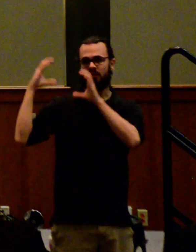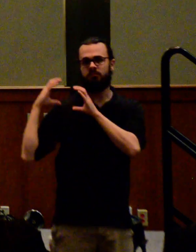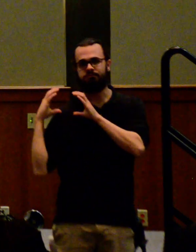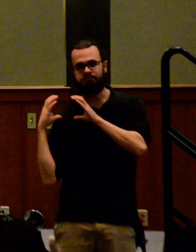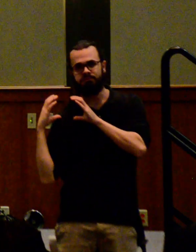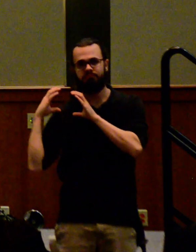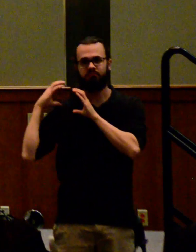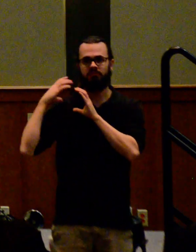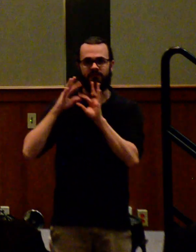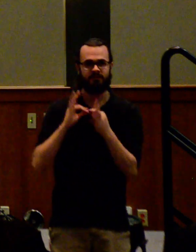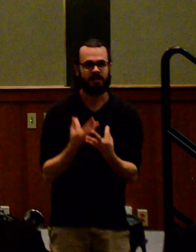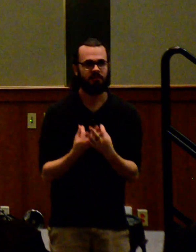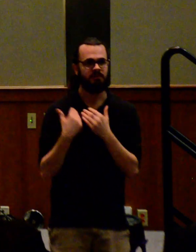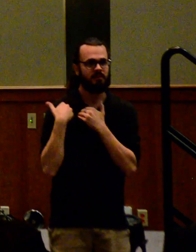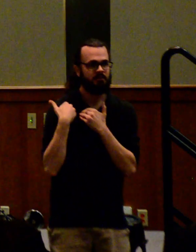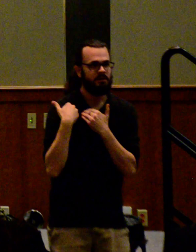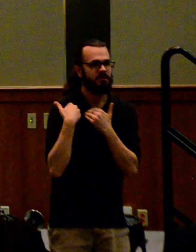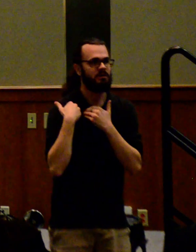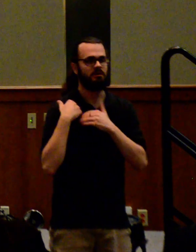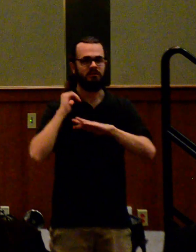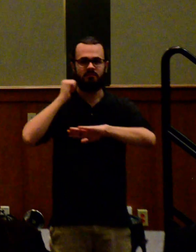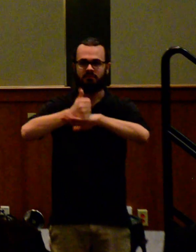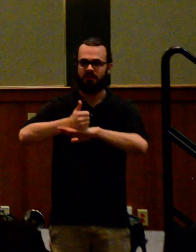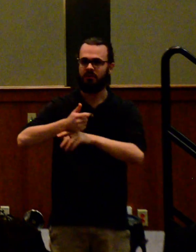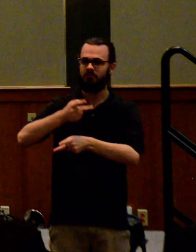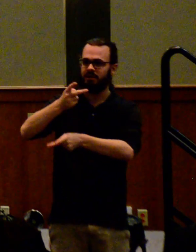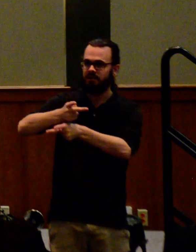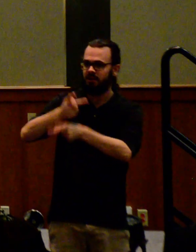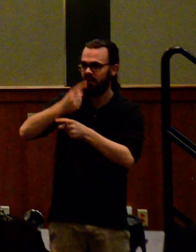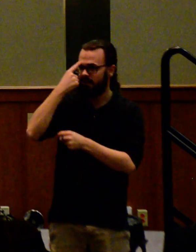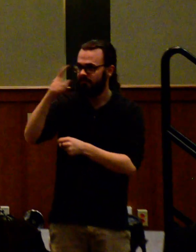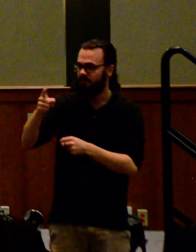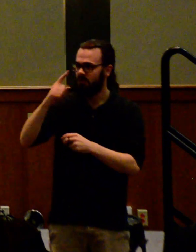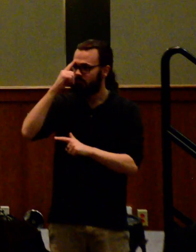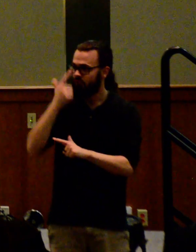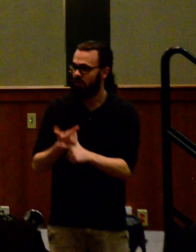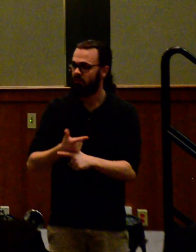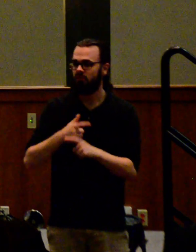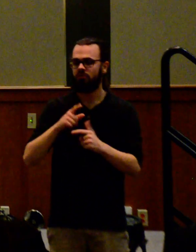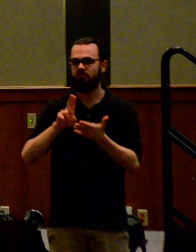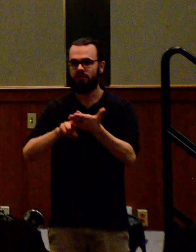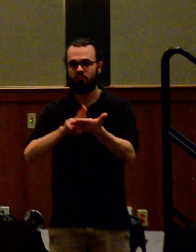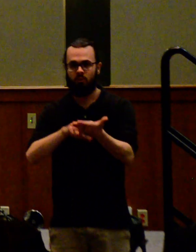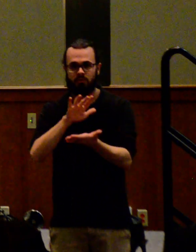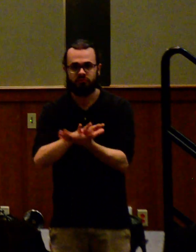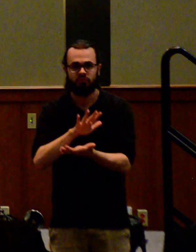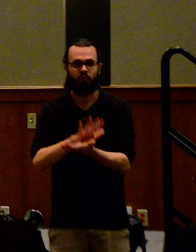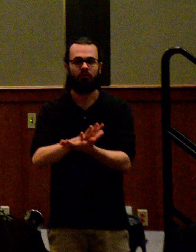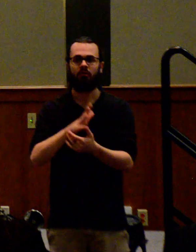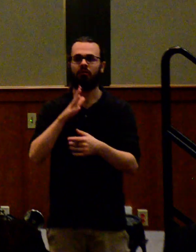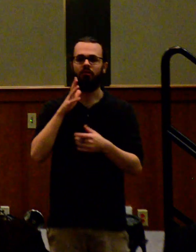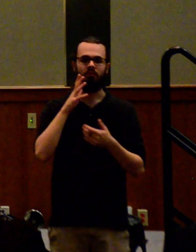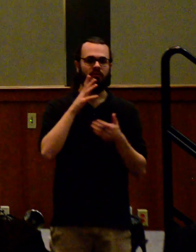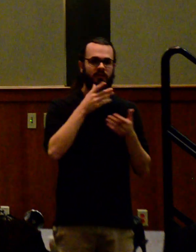my brother's care and enroll him in a school. I had to take my mom to the grocery store and help